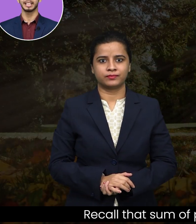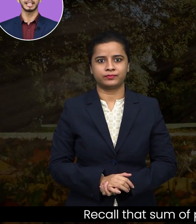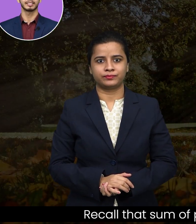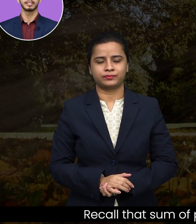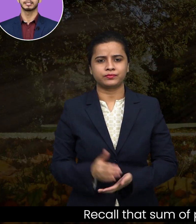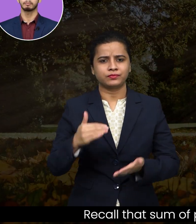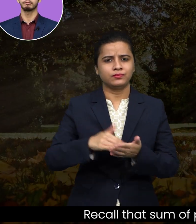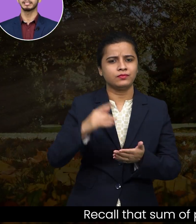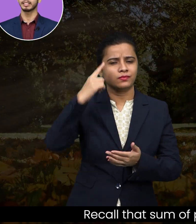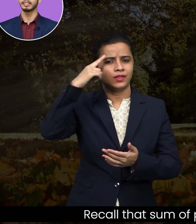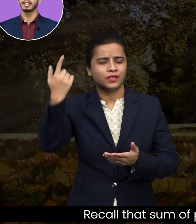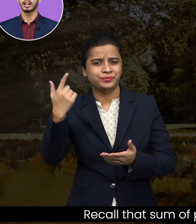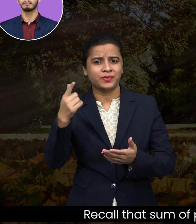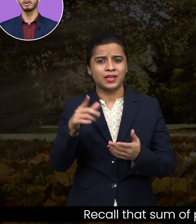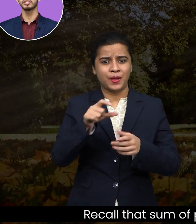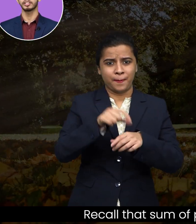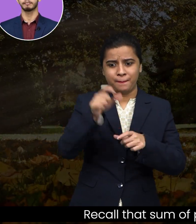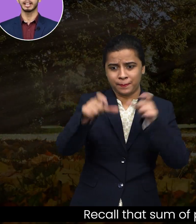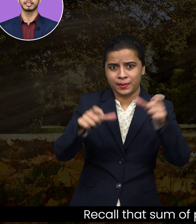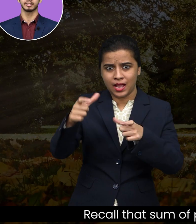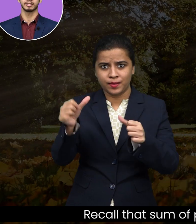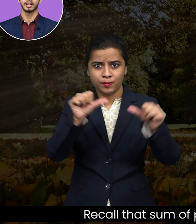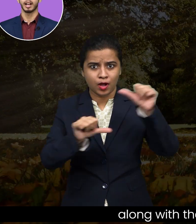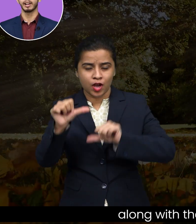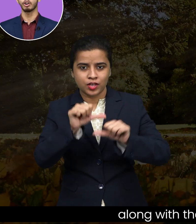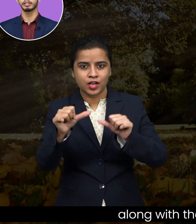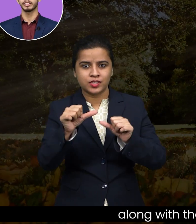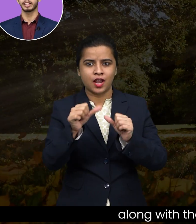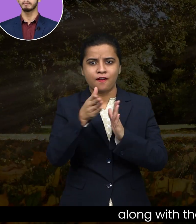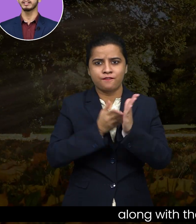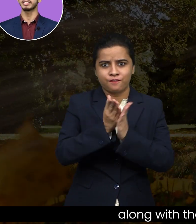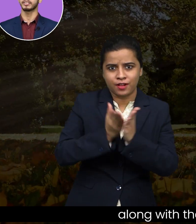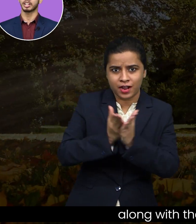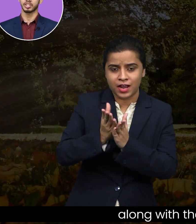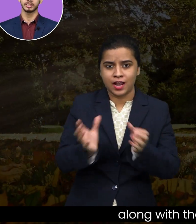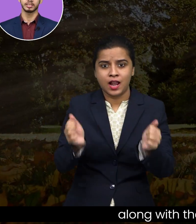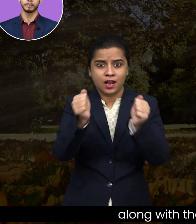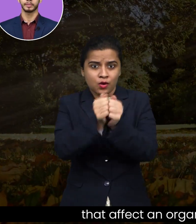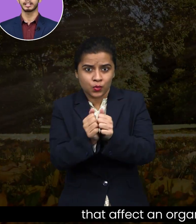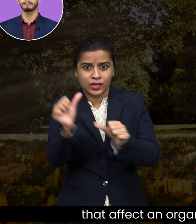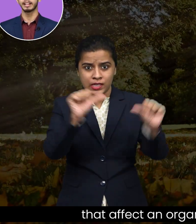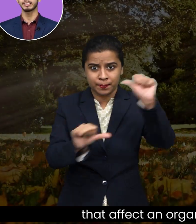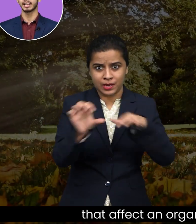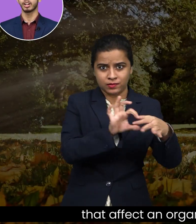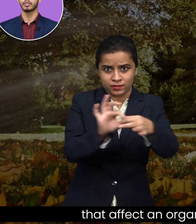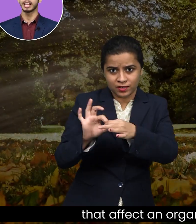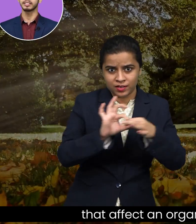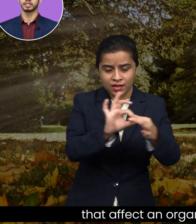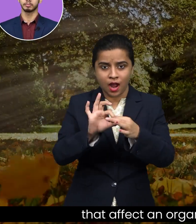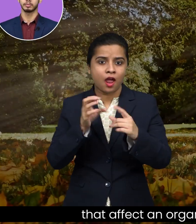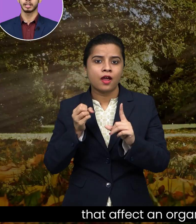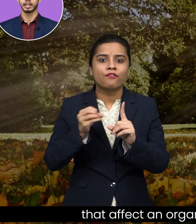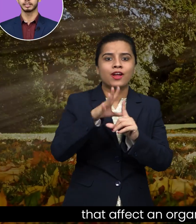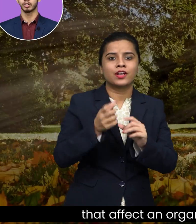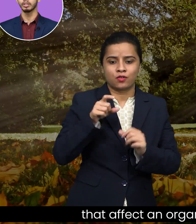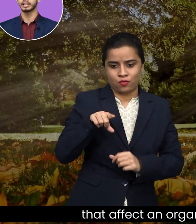Recall that some of physical and biological factors along with their chemical interactions that affects an